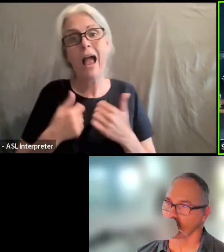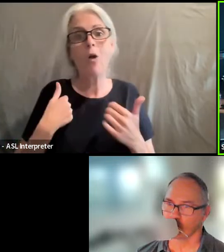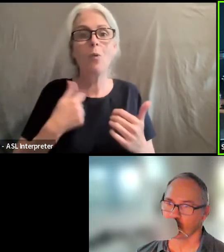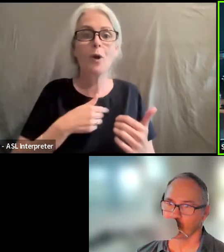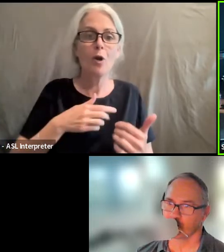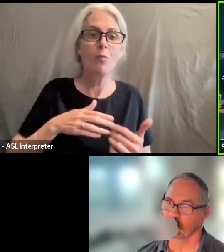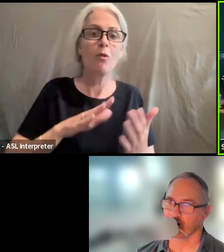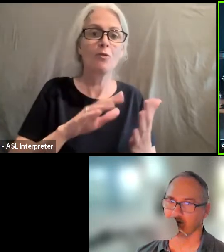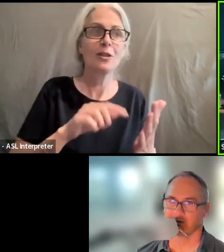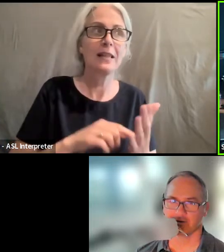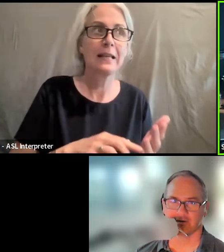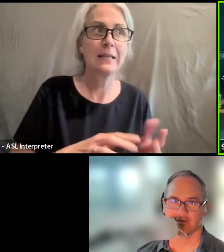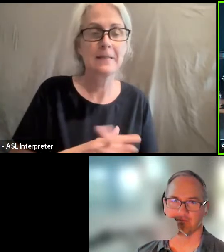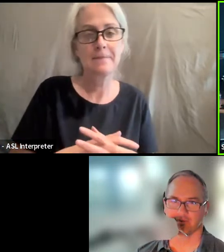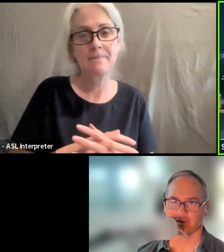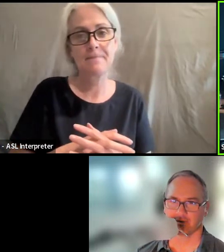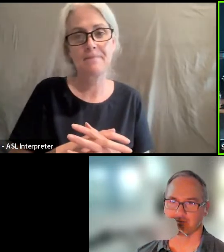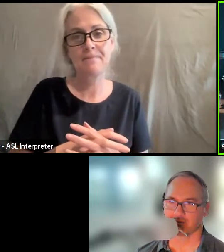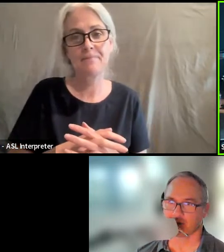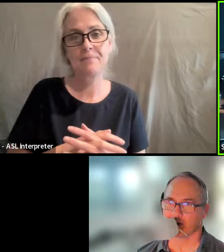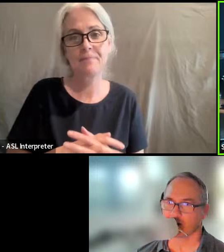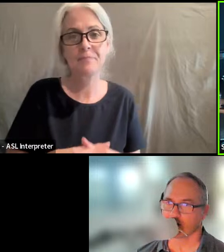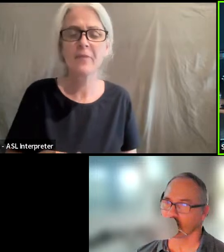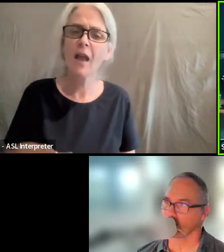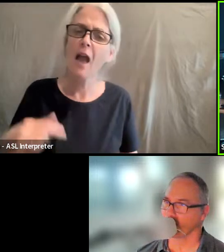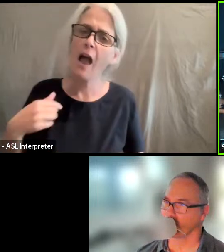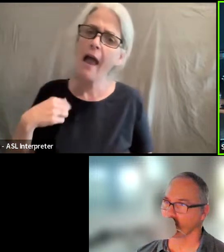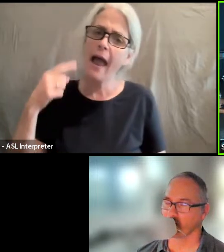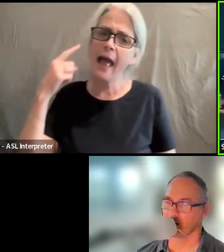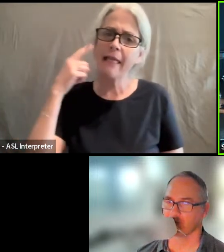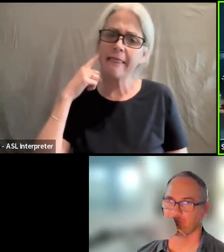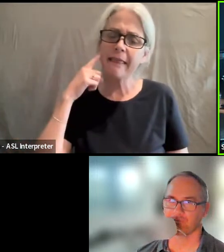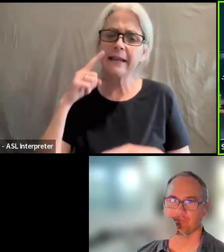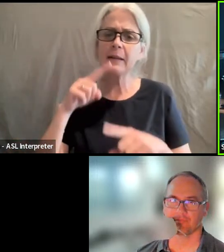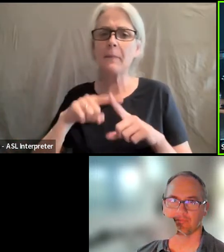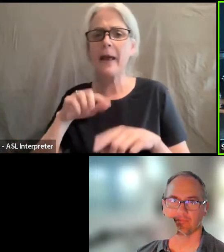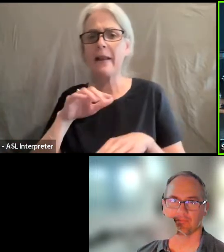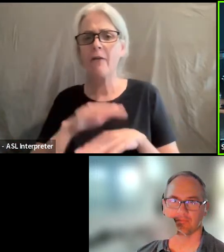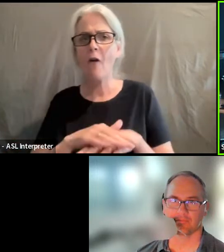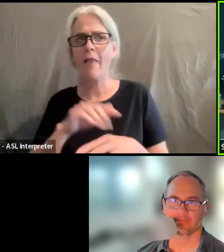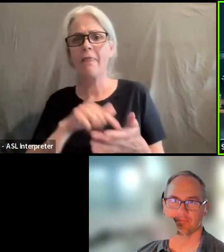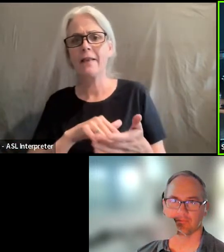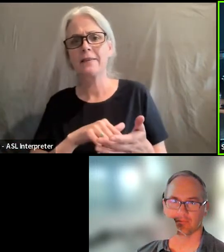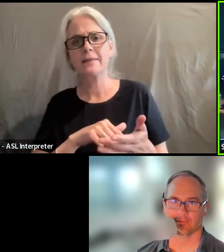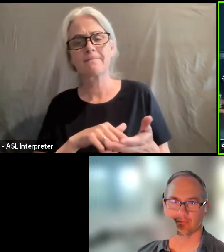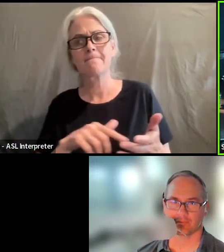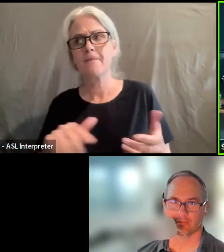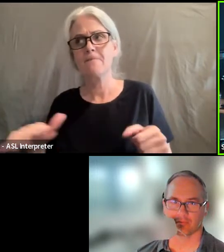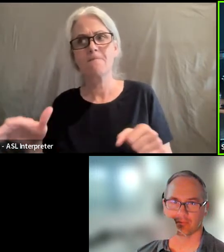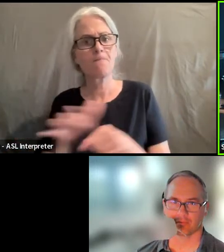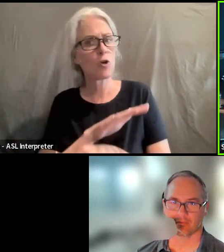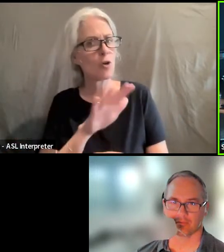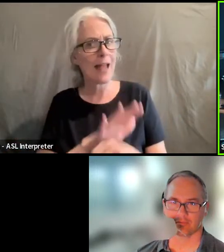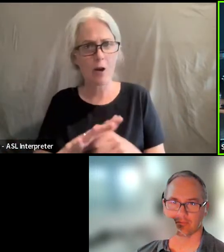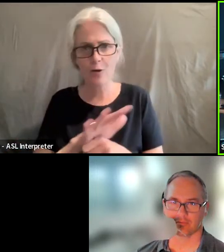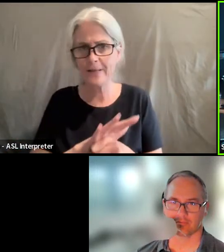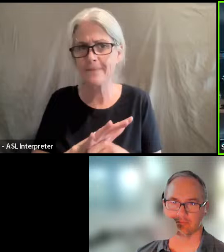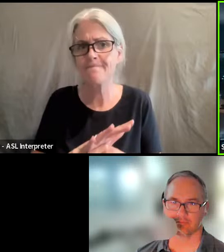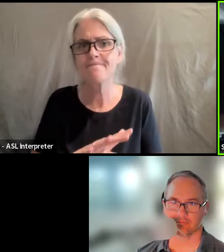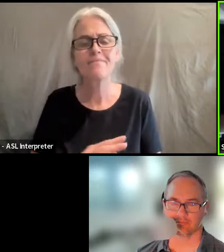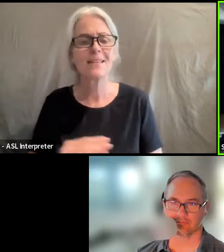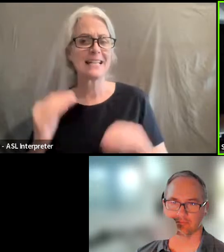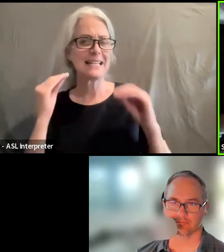this. Well, I just think that leaning into it across the board, just